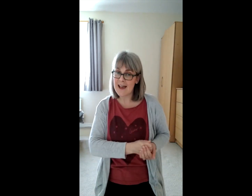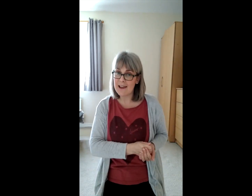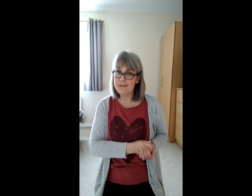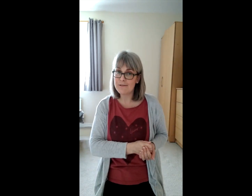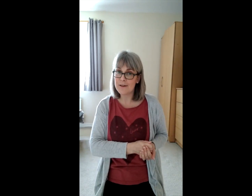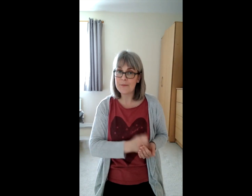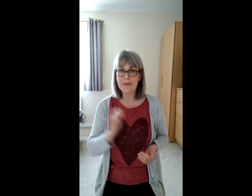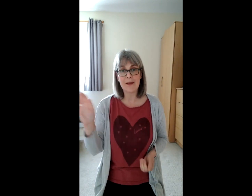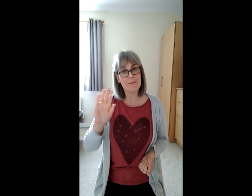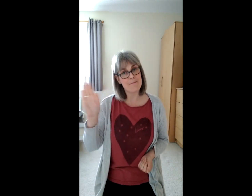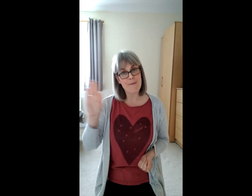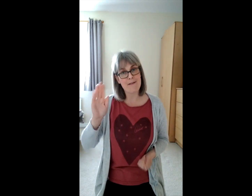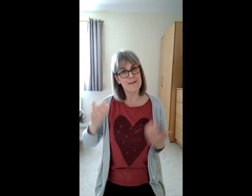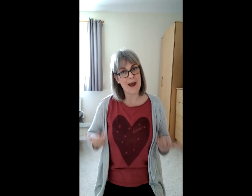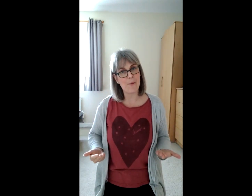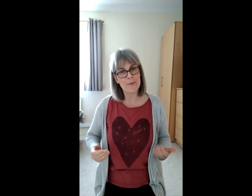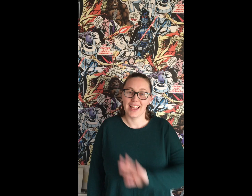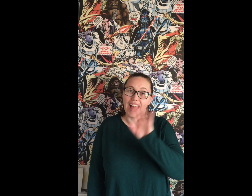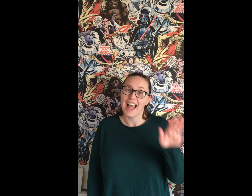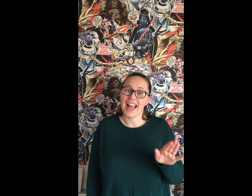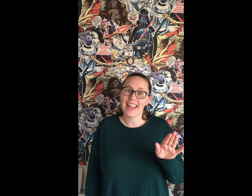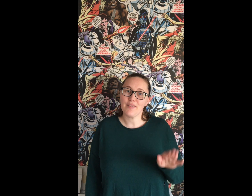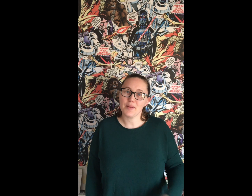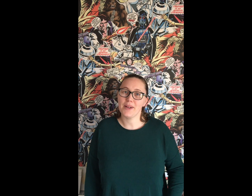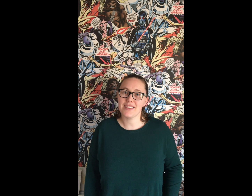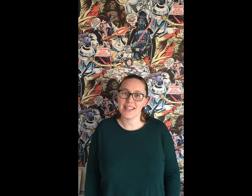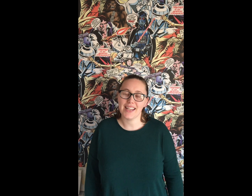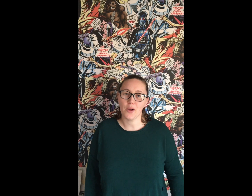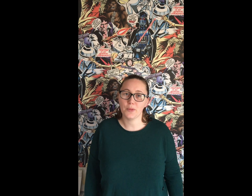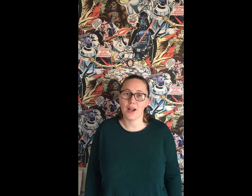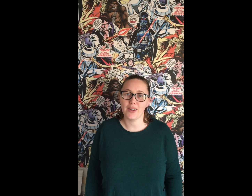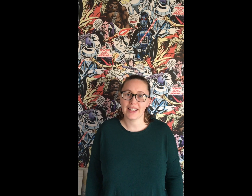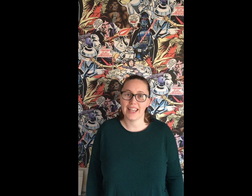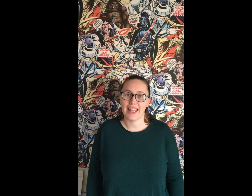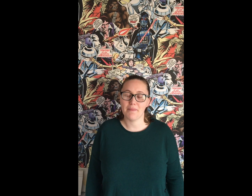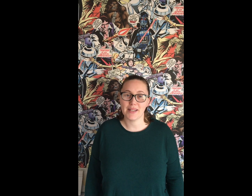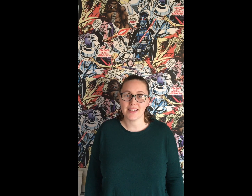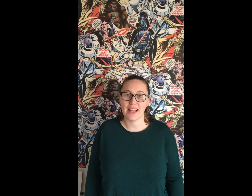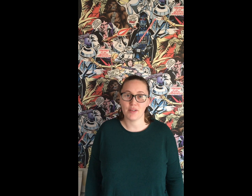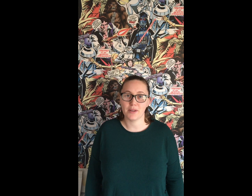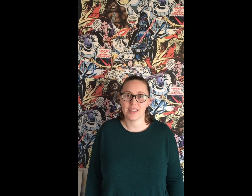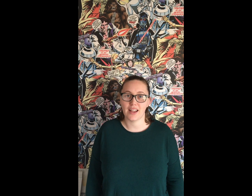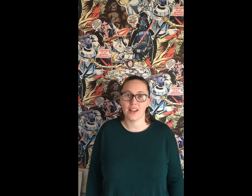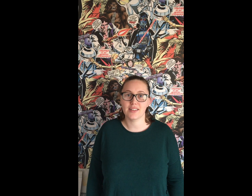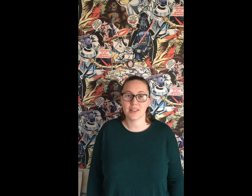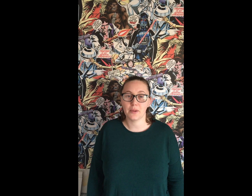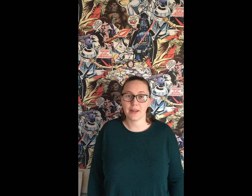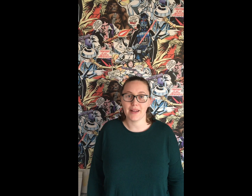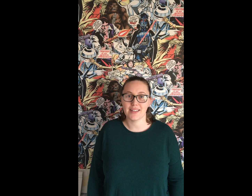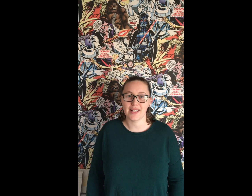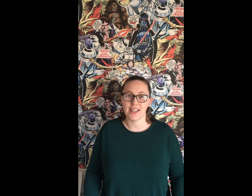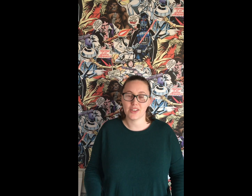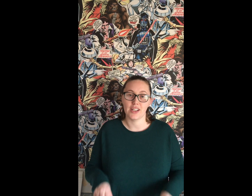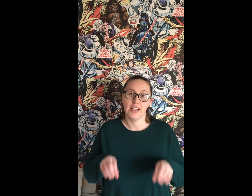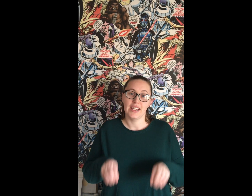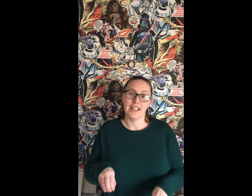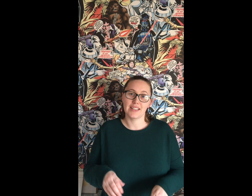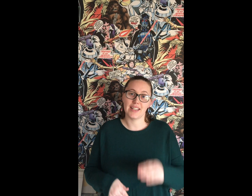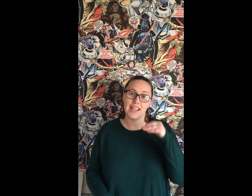safe. Bye for now. Hi everybody, hope we're all okay. Missing everybody lots. Quick message. Stay